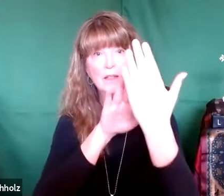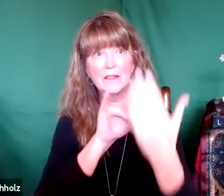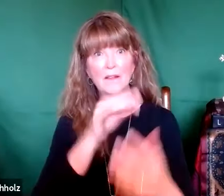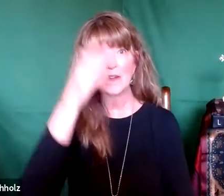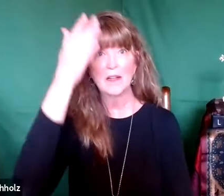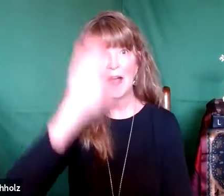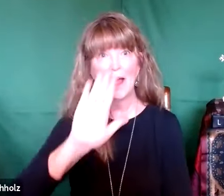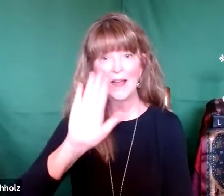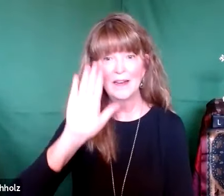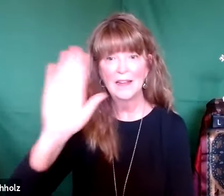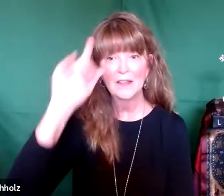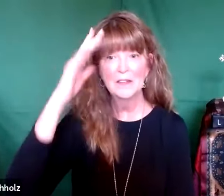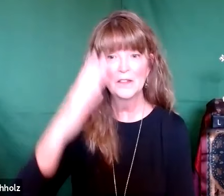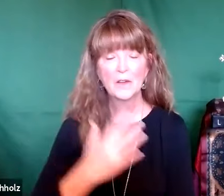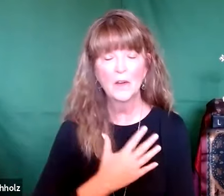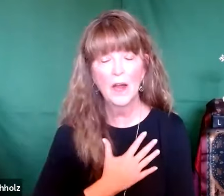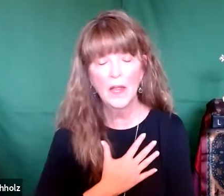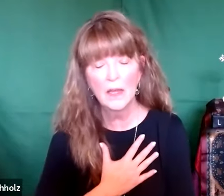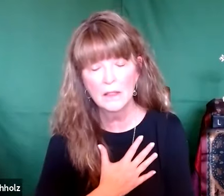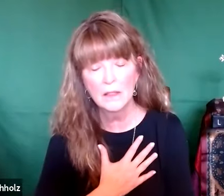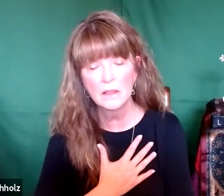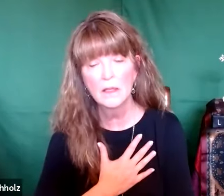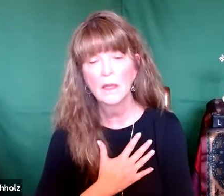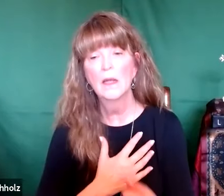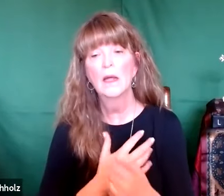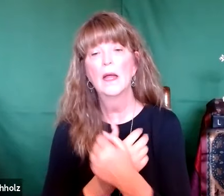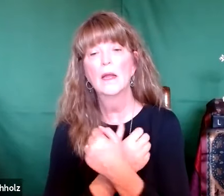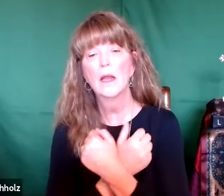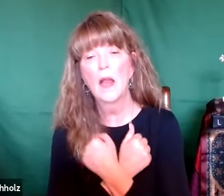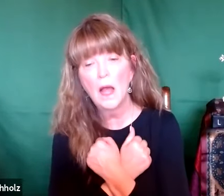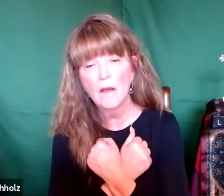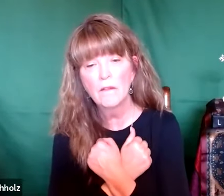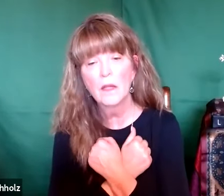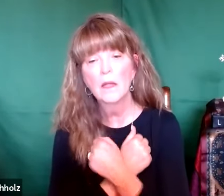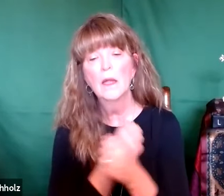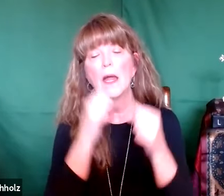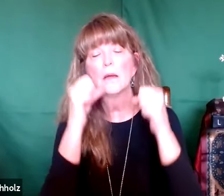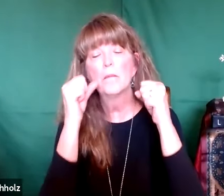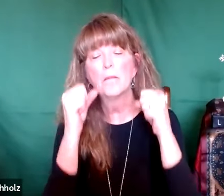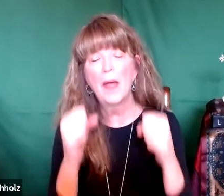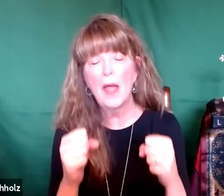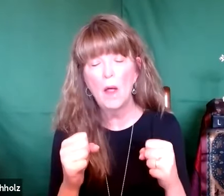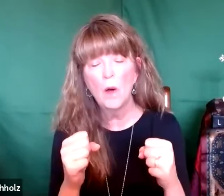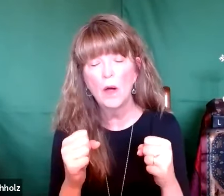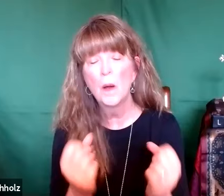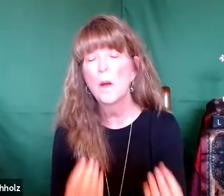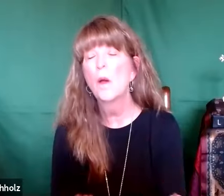us is the full presence of God, God's grace,